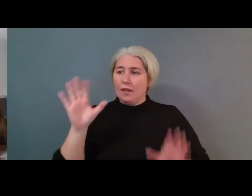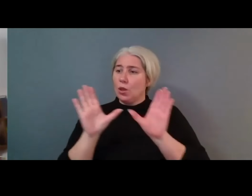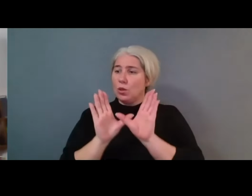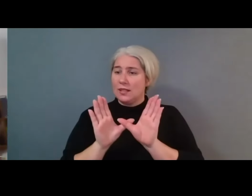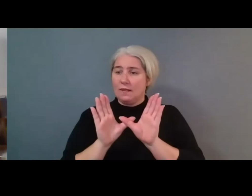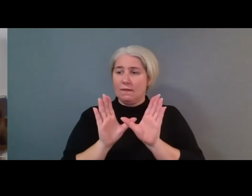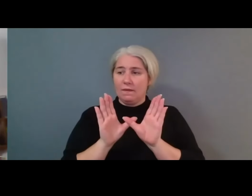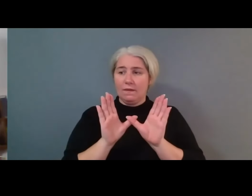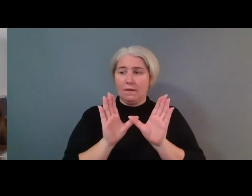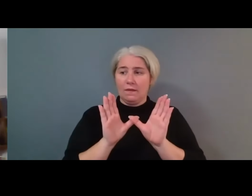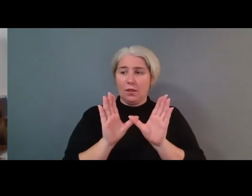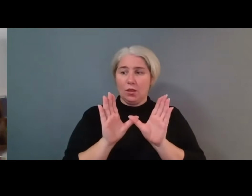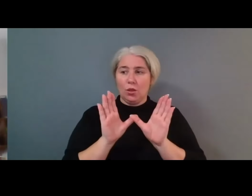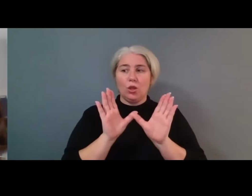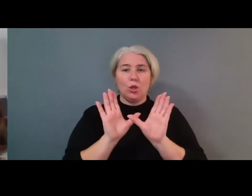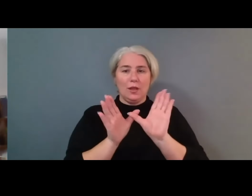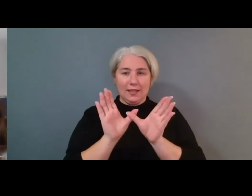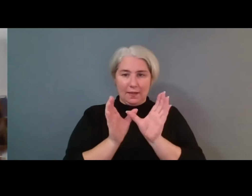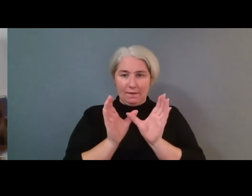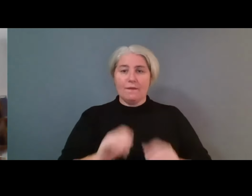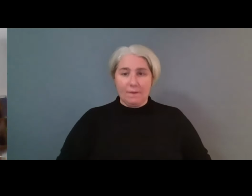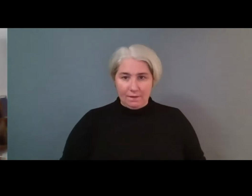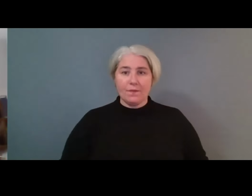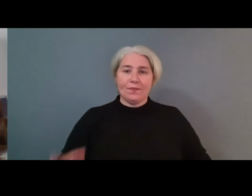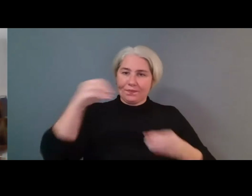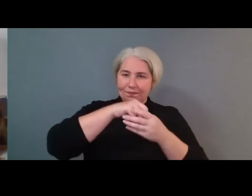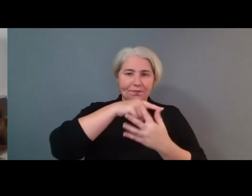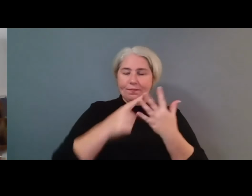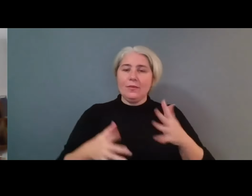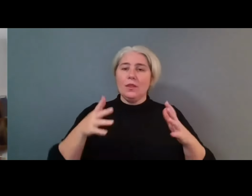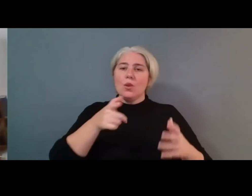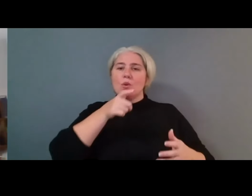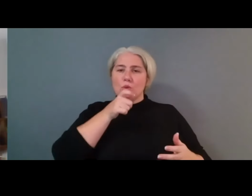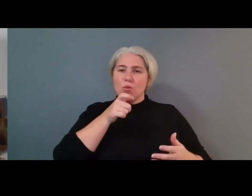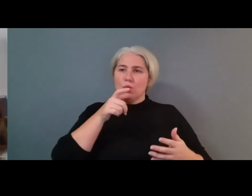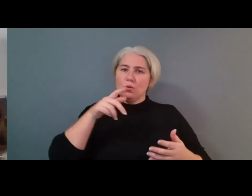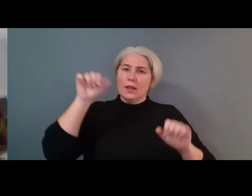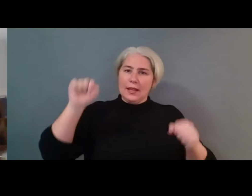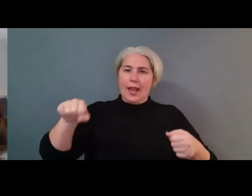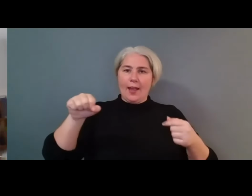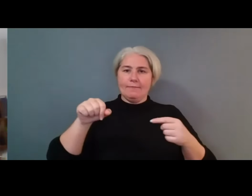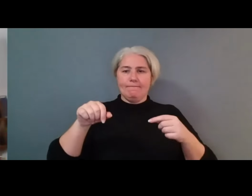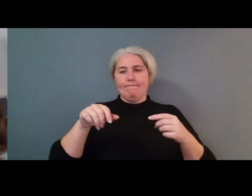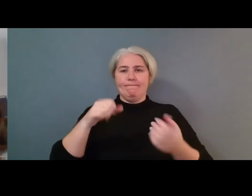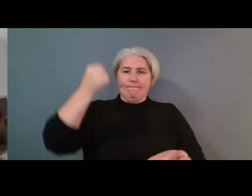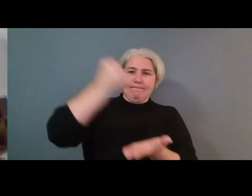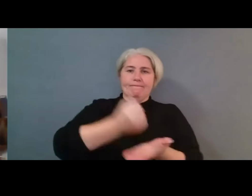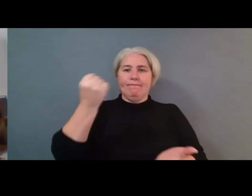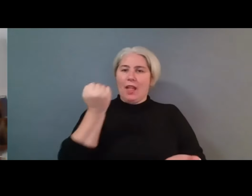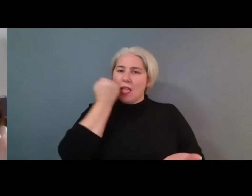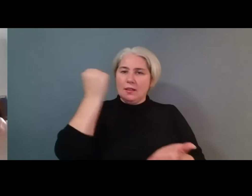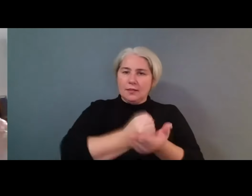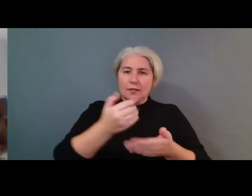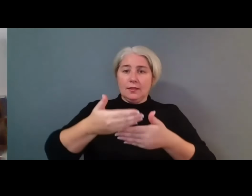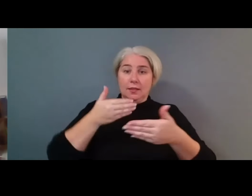other agencies, whoever is accredited with the committee, and that accreditation happens before the day of general